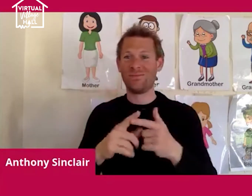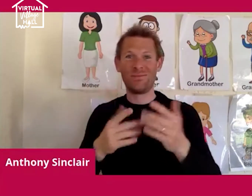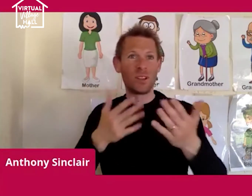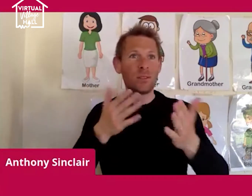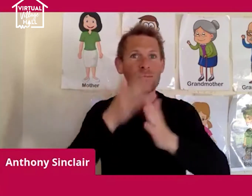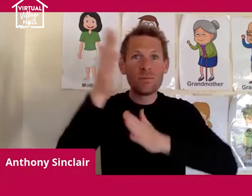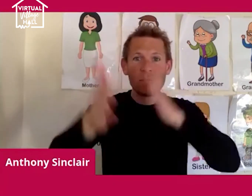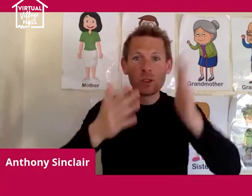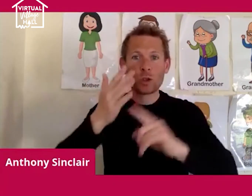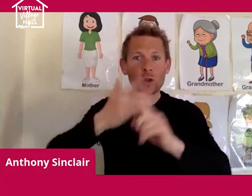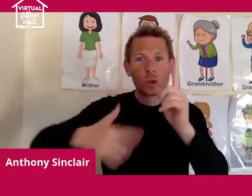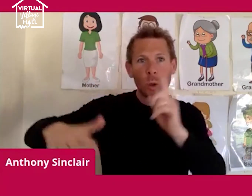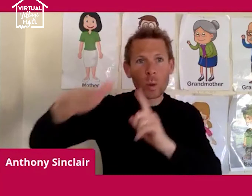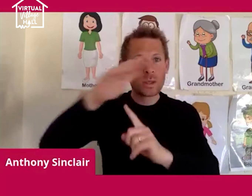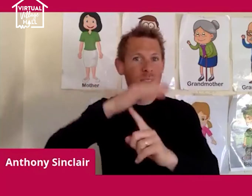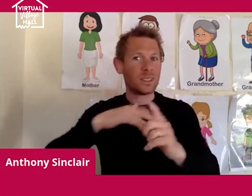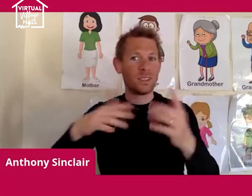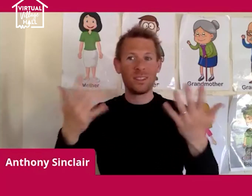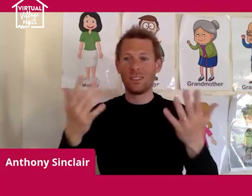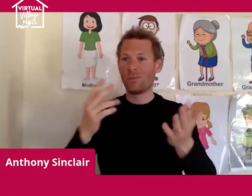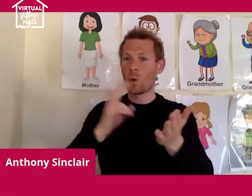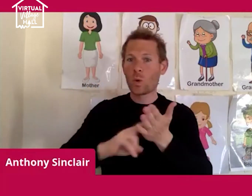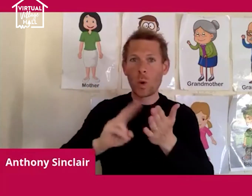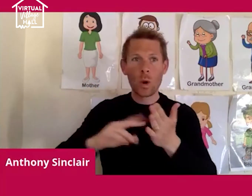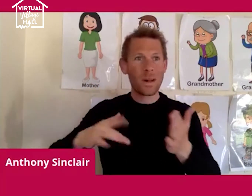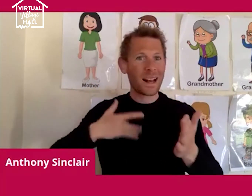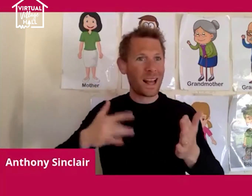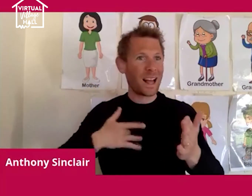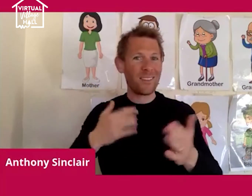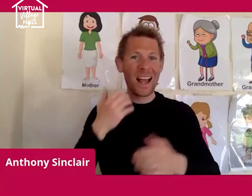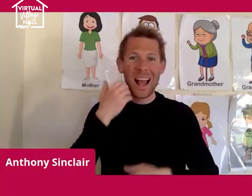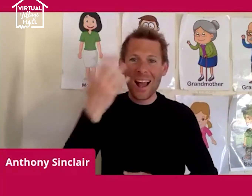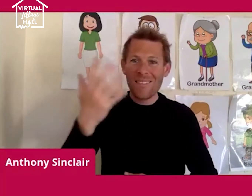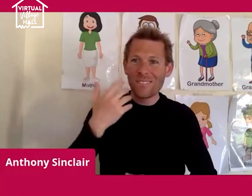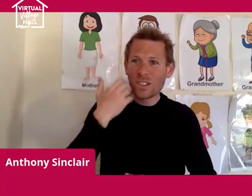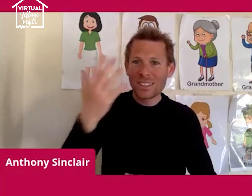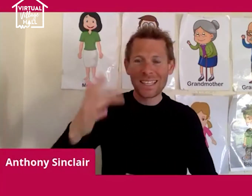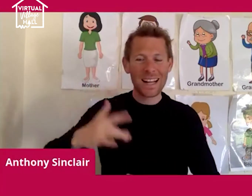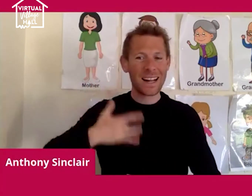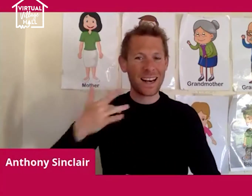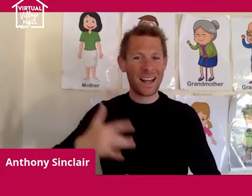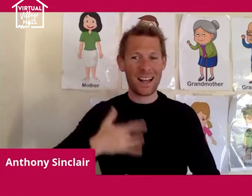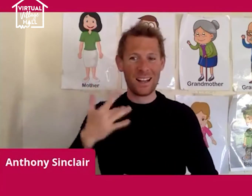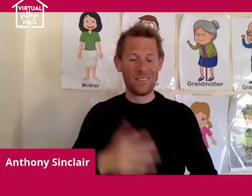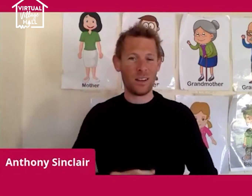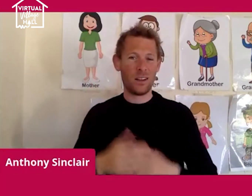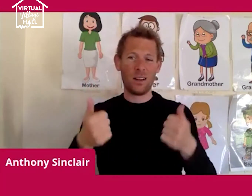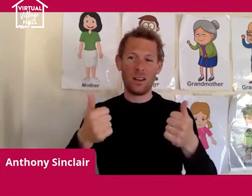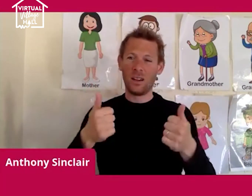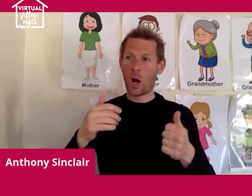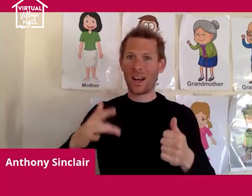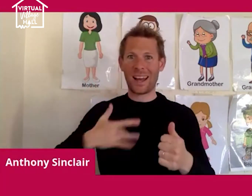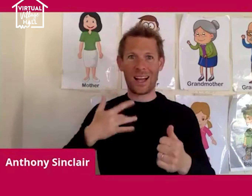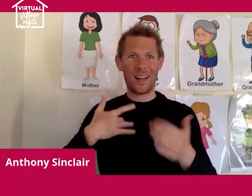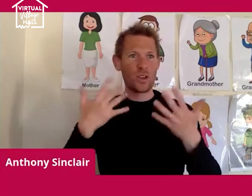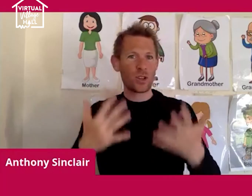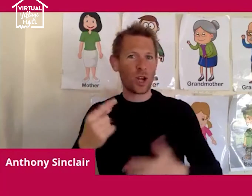access to education, access to social, cultural life. Everyday life was just